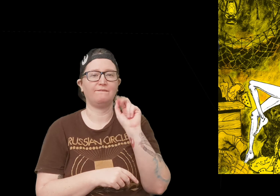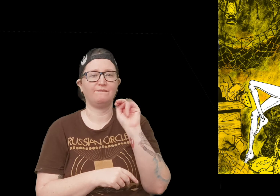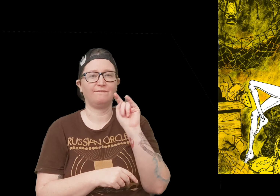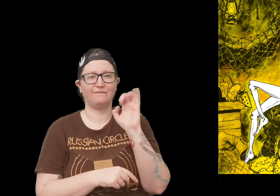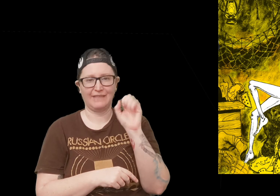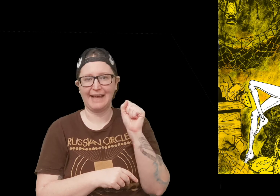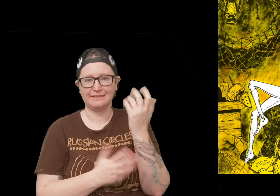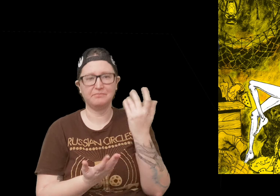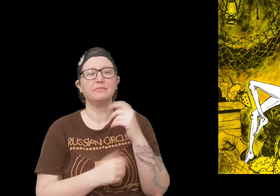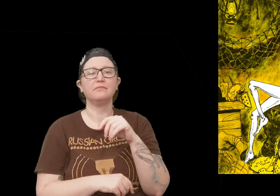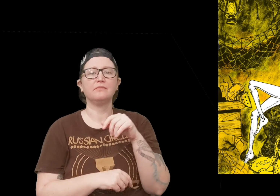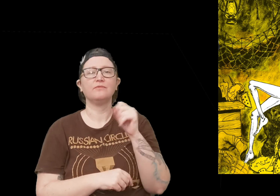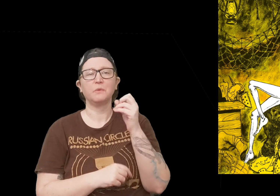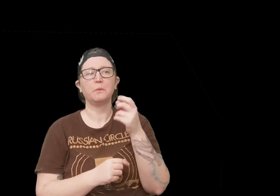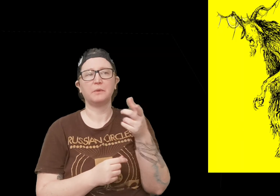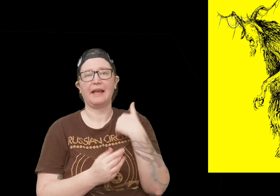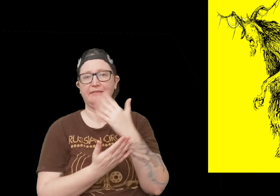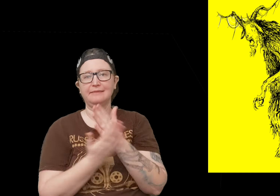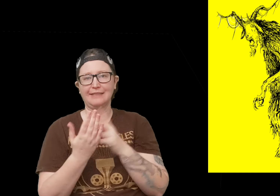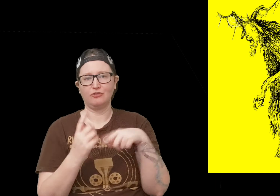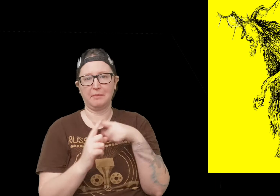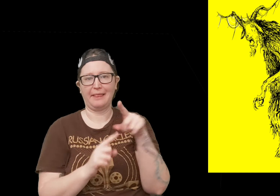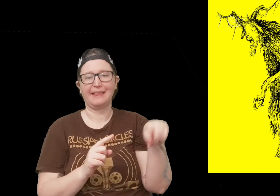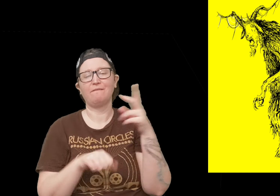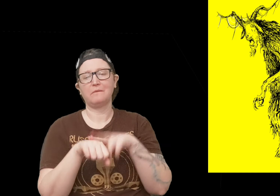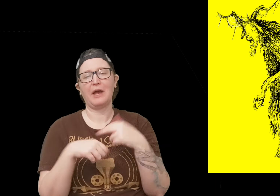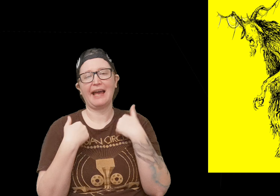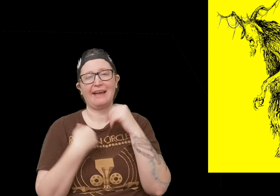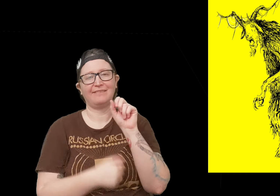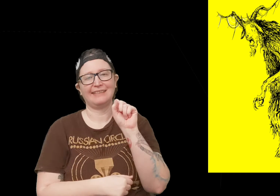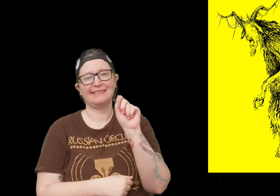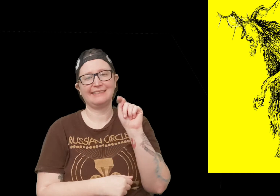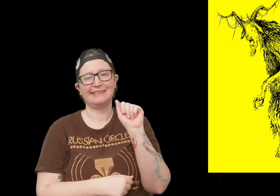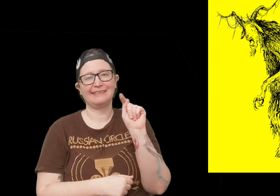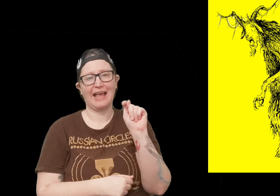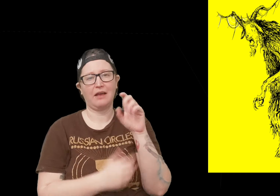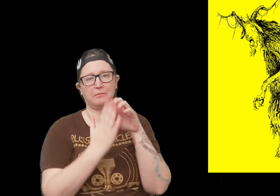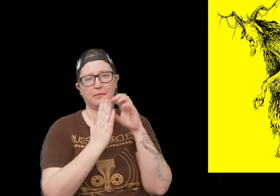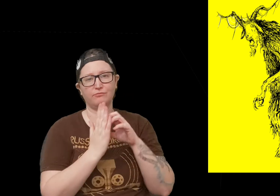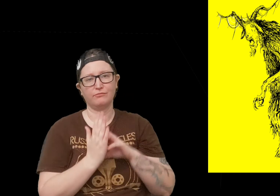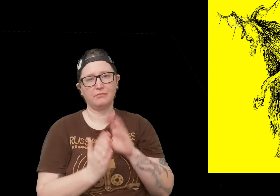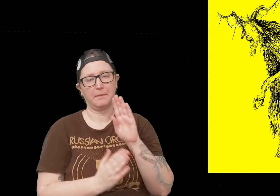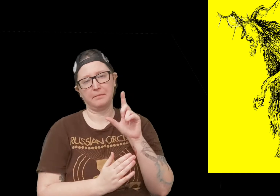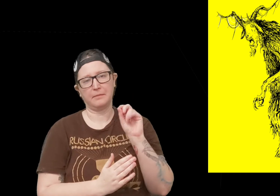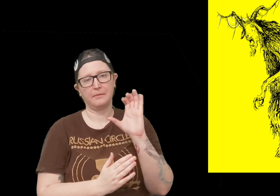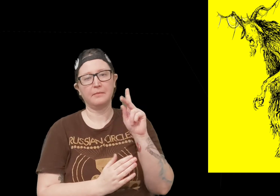are profanities. So they do have sections about them, and of course, they have stat blocks.